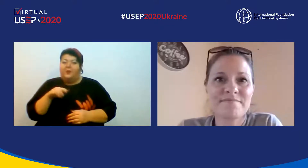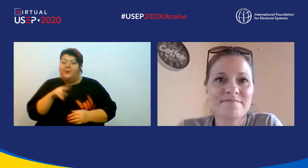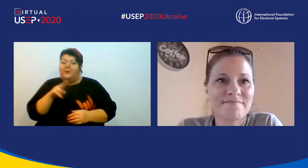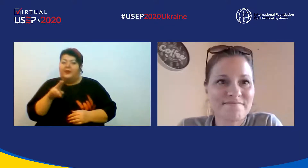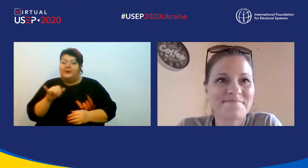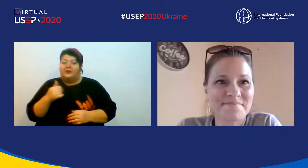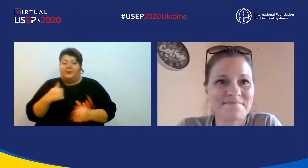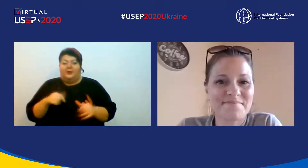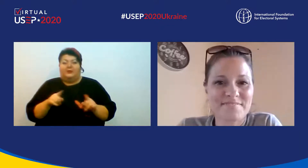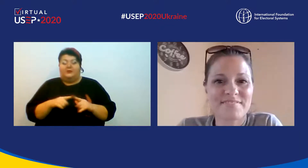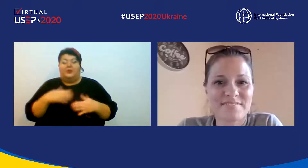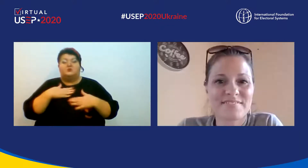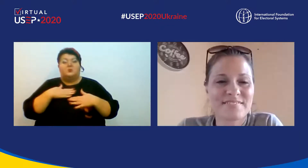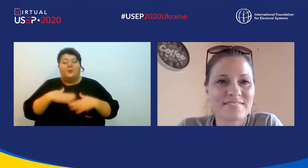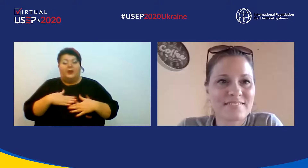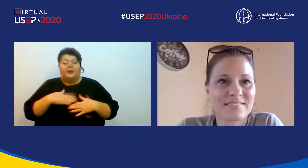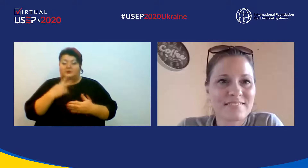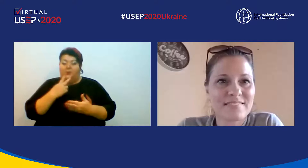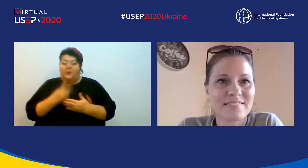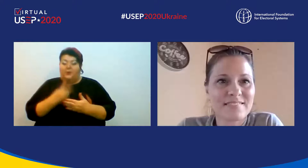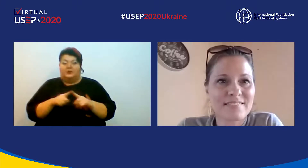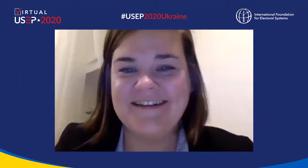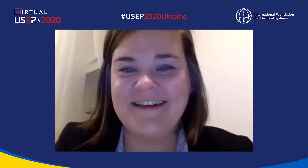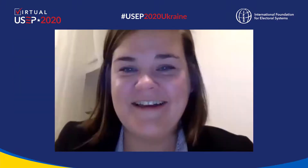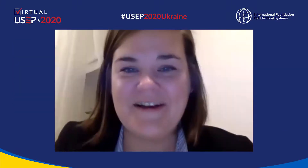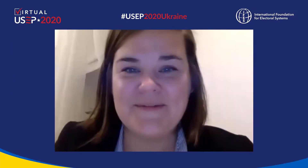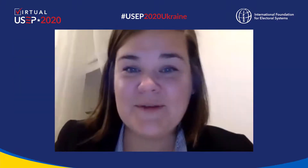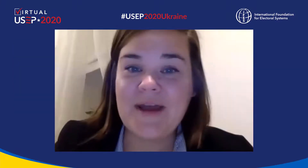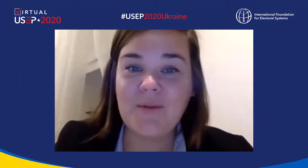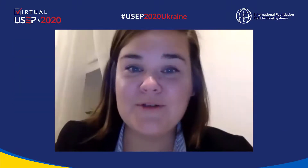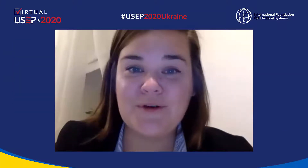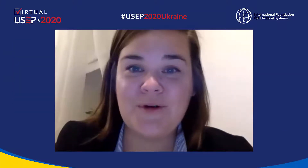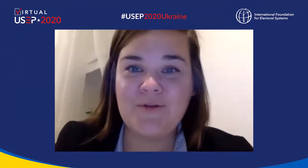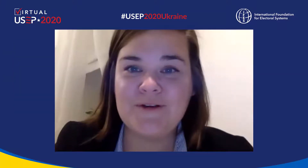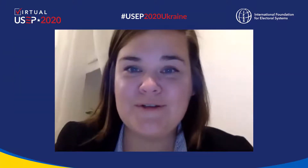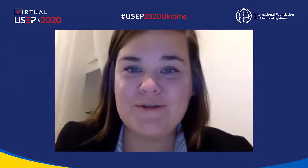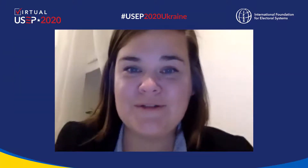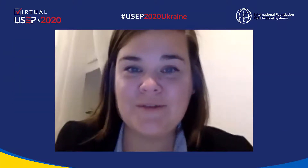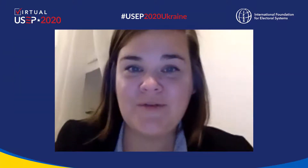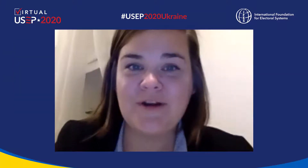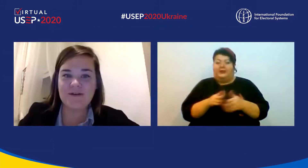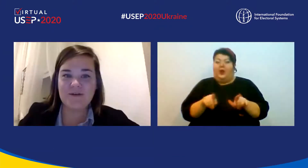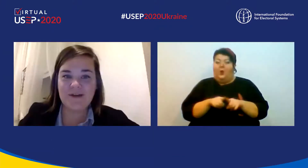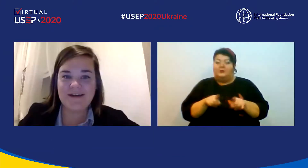democracy, exactly like you said. So now we'll turn over to some of our Ukrainian experts to talk about